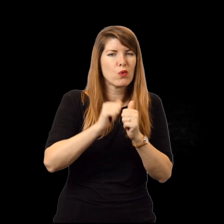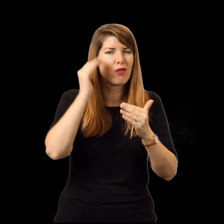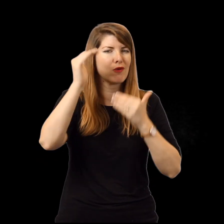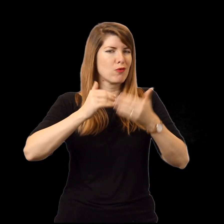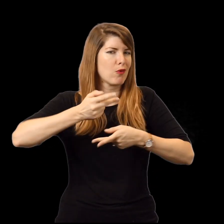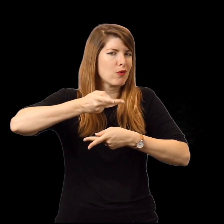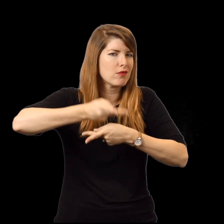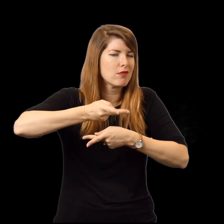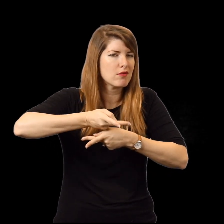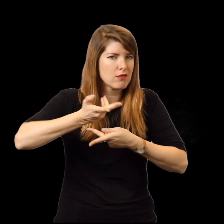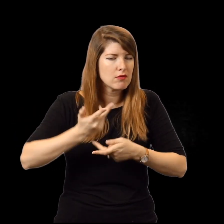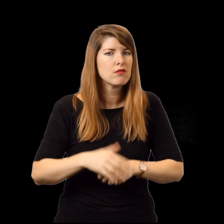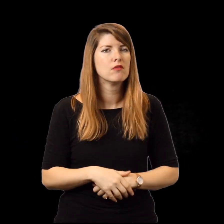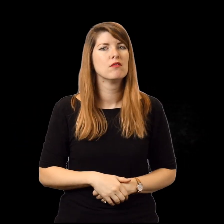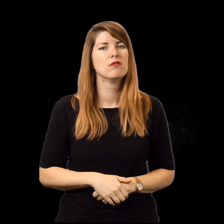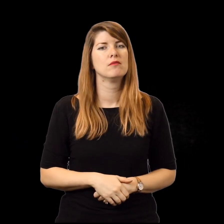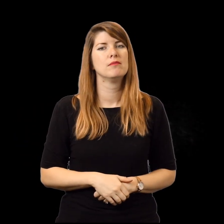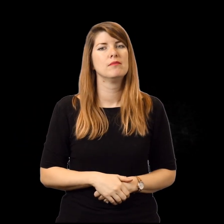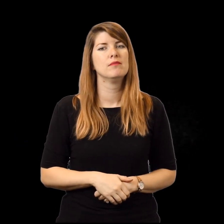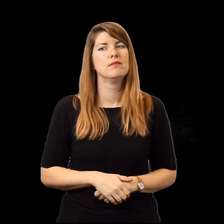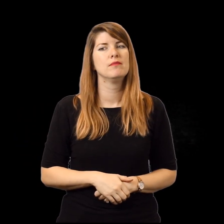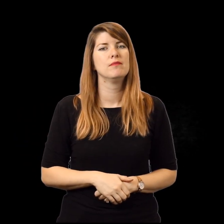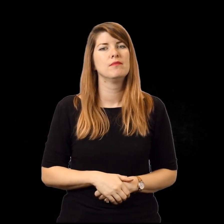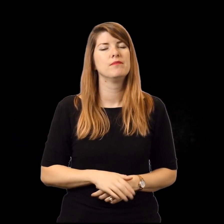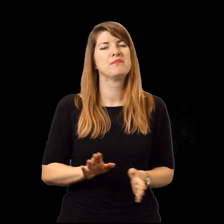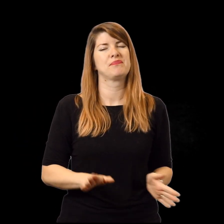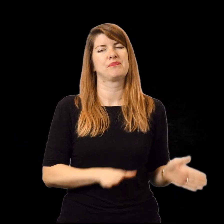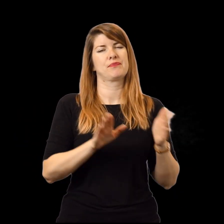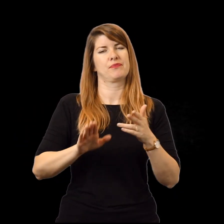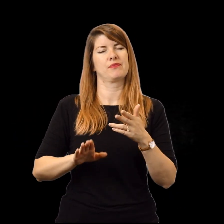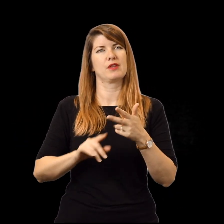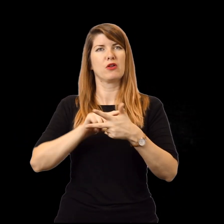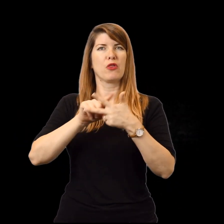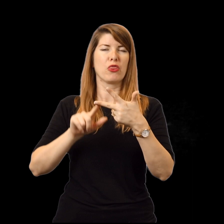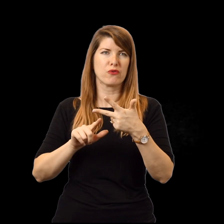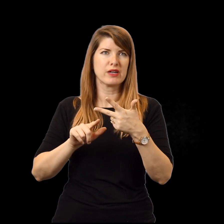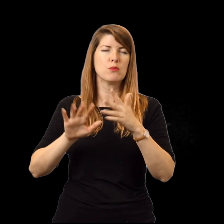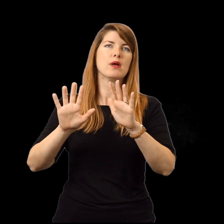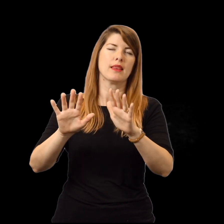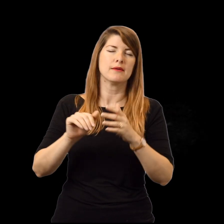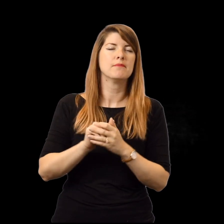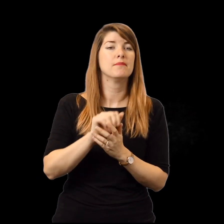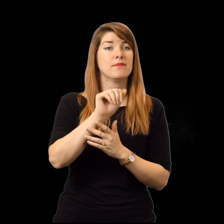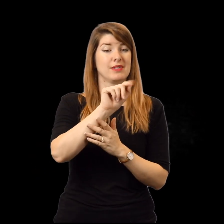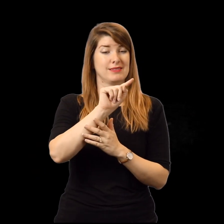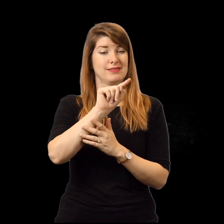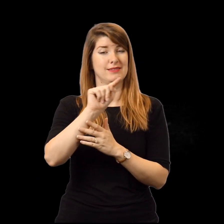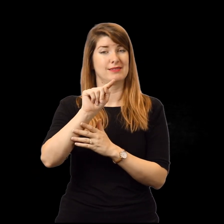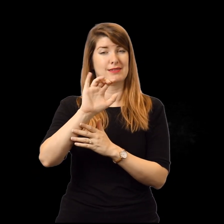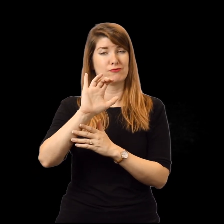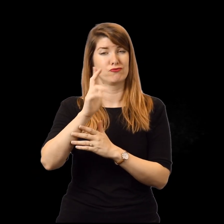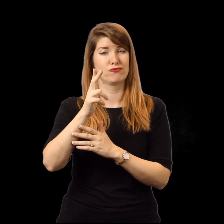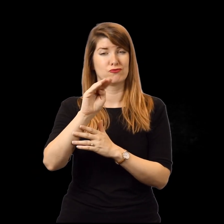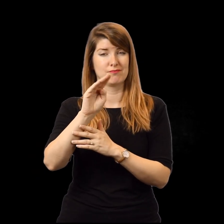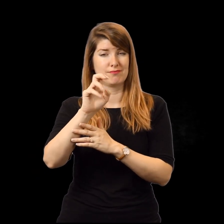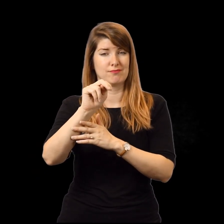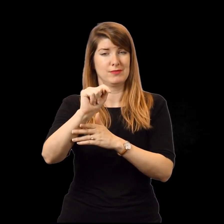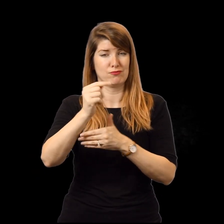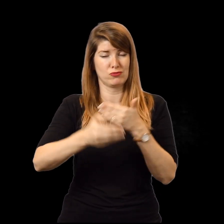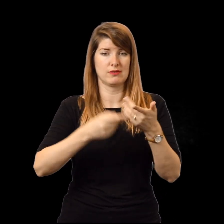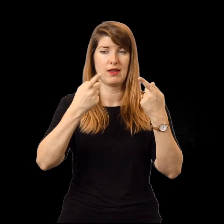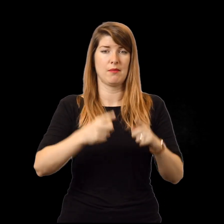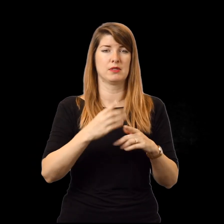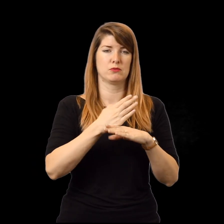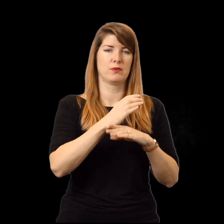primary relationships with their adult caregivers. There are three main, so the attachment